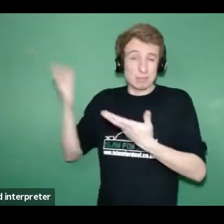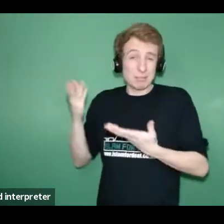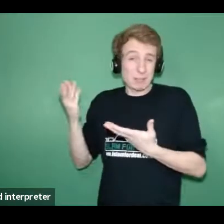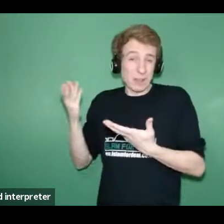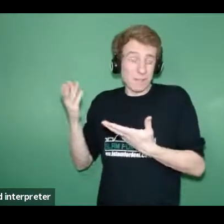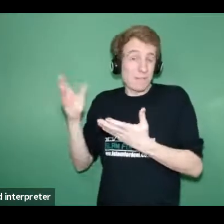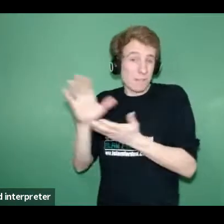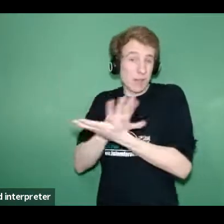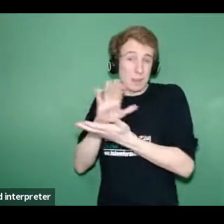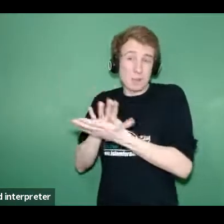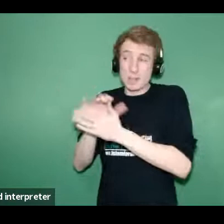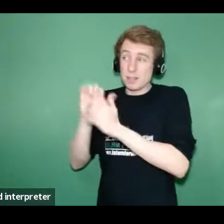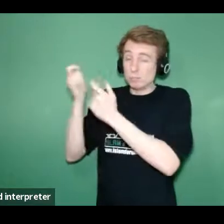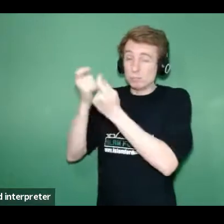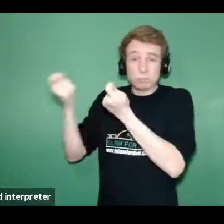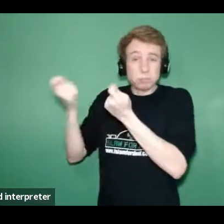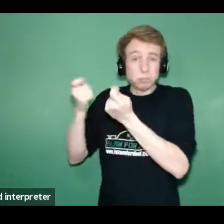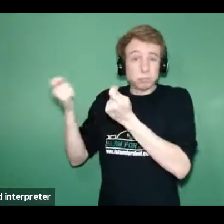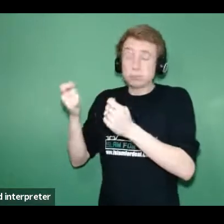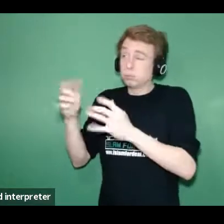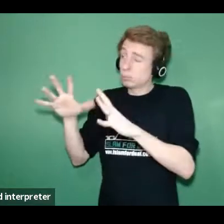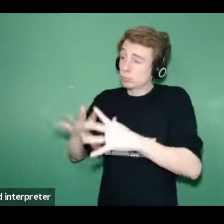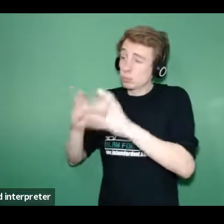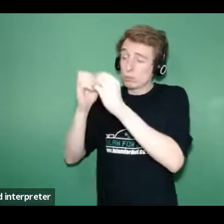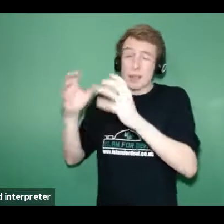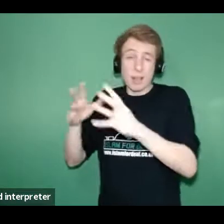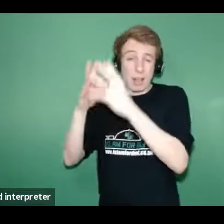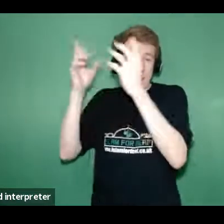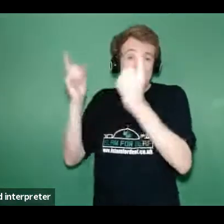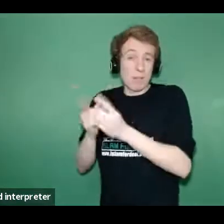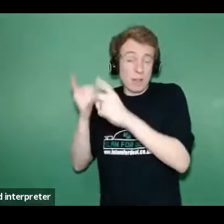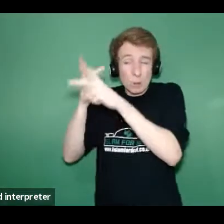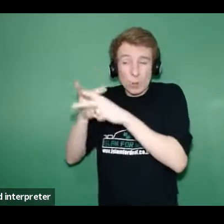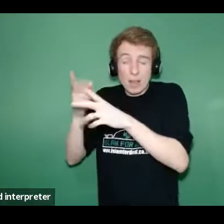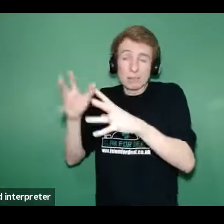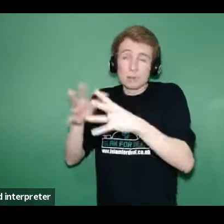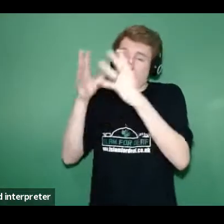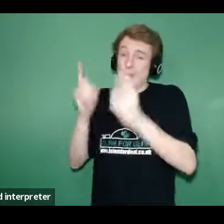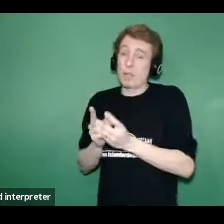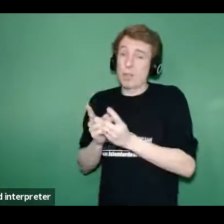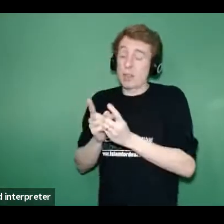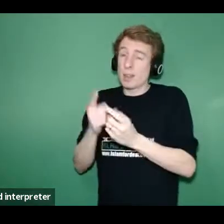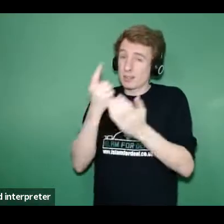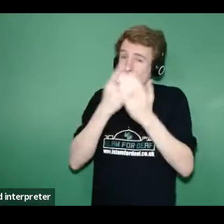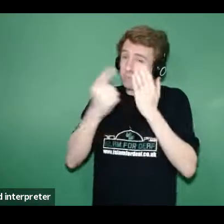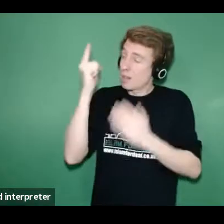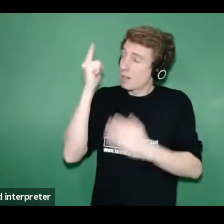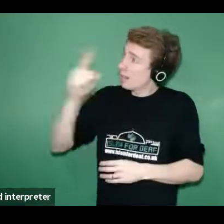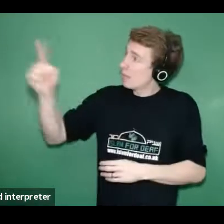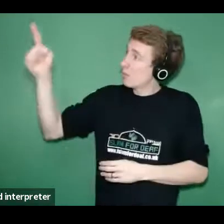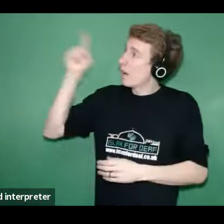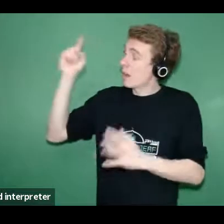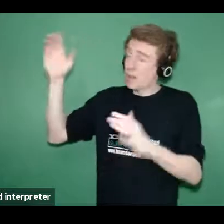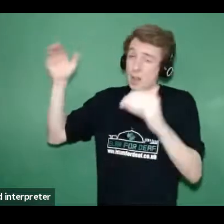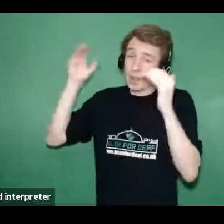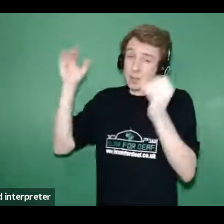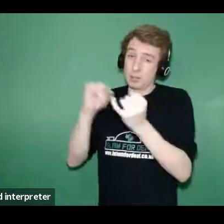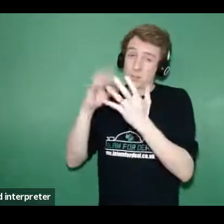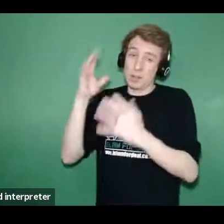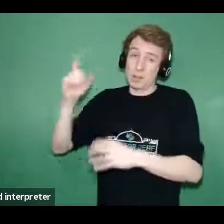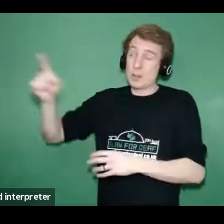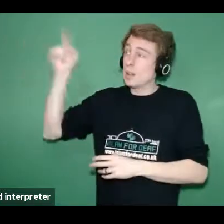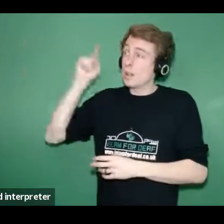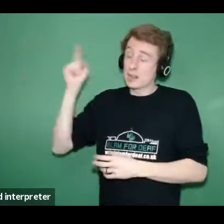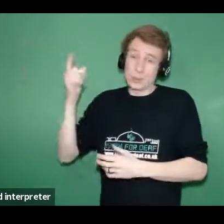and sustainer of everything, Allah the Most High, the one who created everything, the one who created